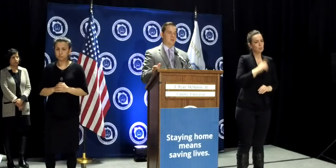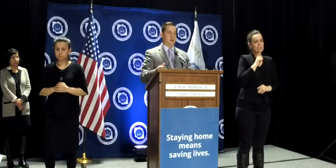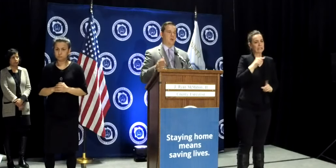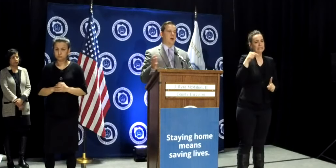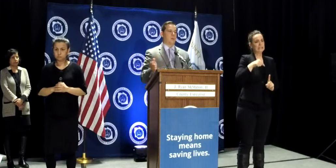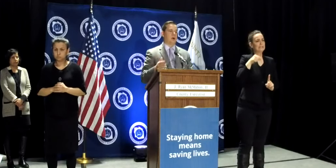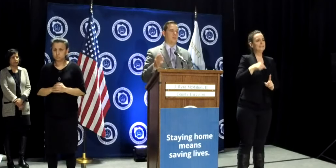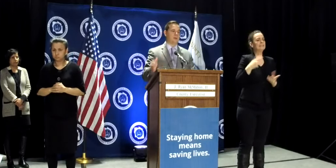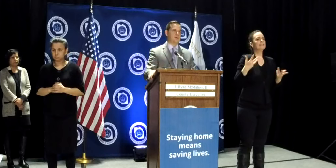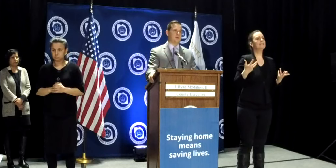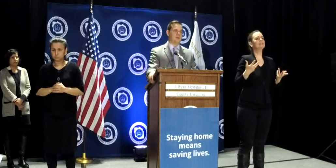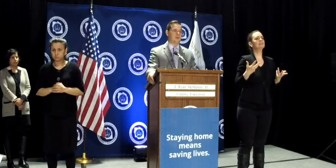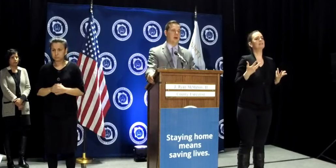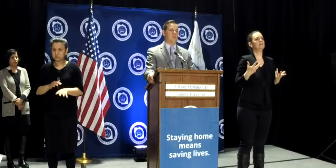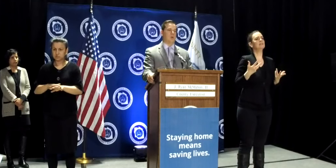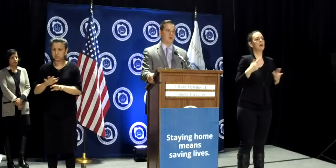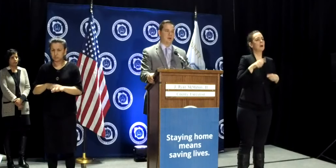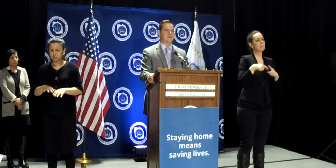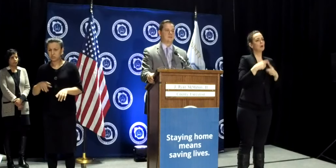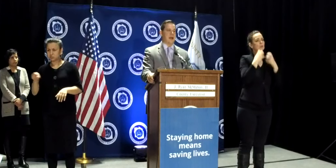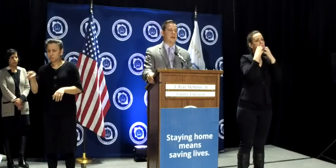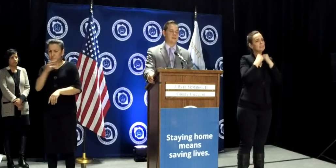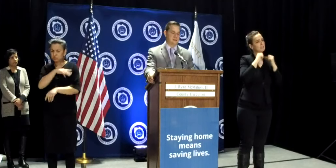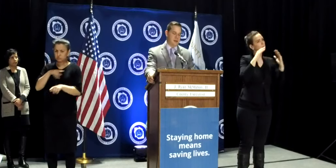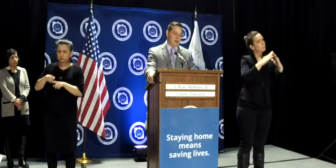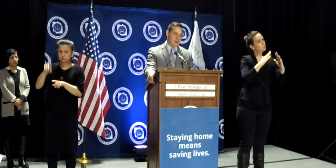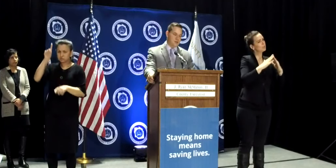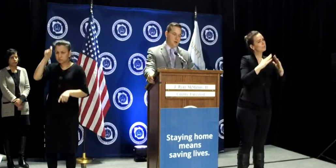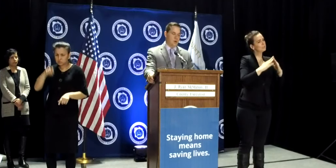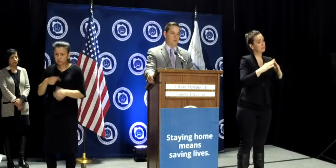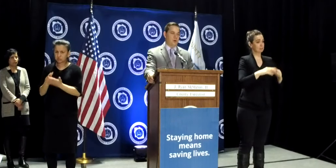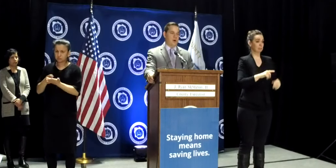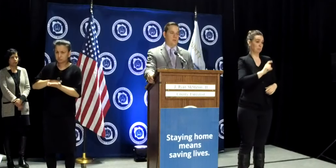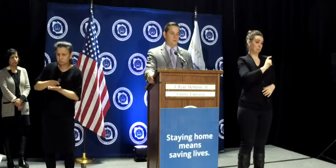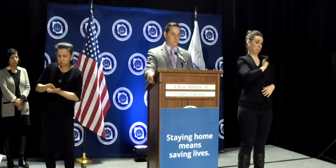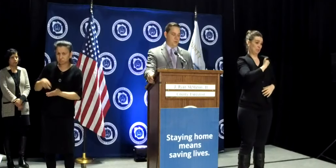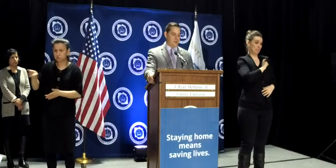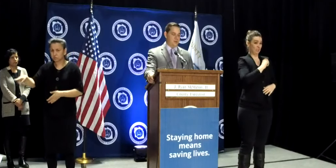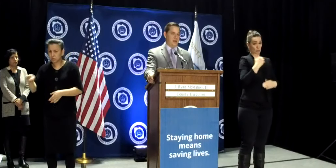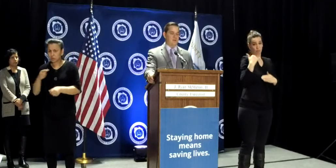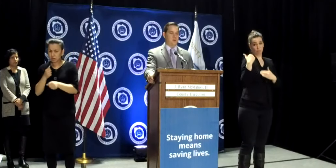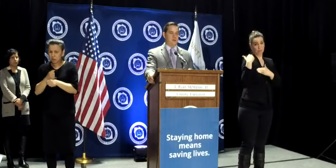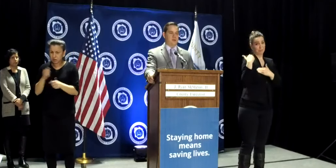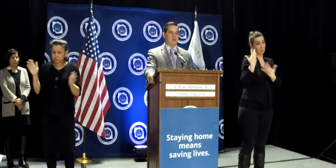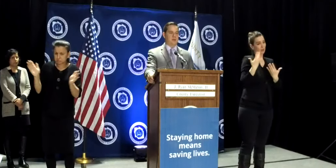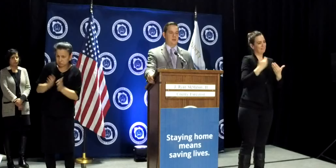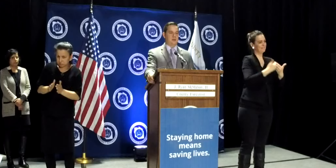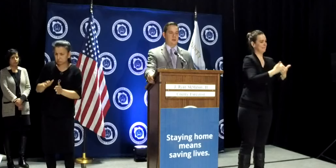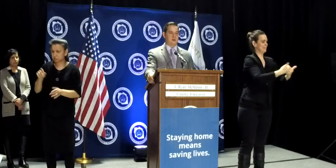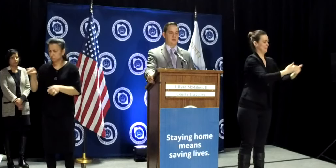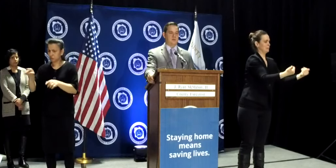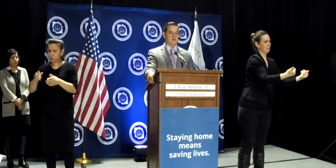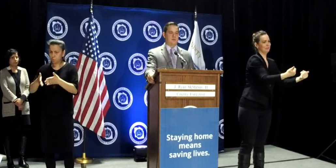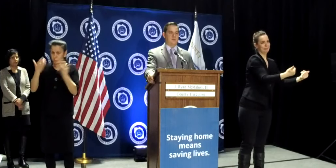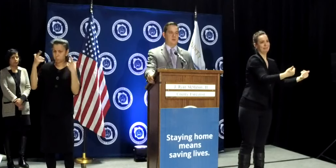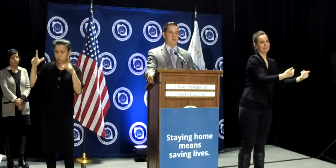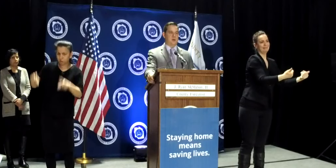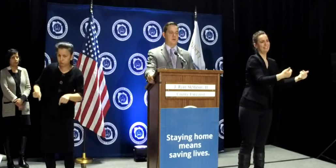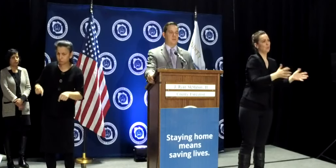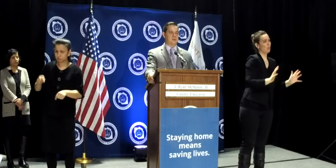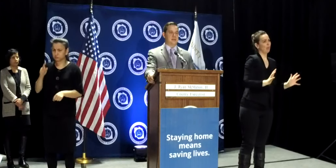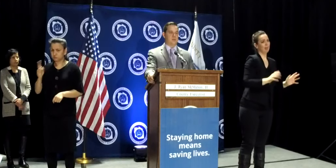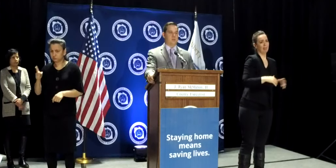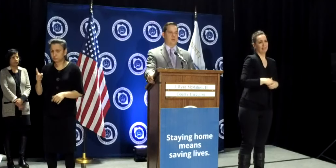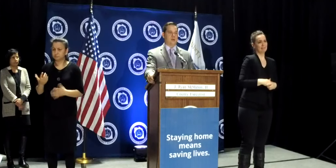essential line with our law department, giving out more aggressive guidance. So overall, I think everybody, from